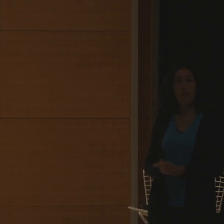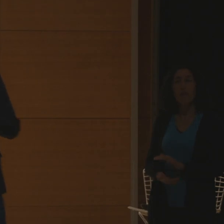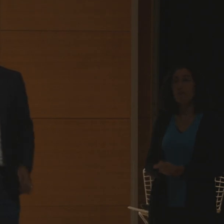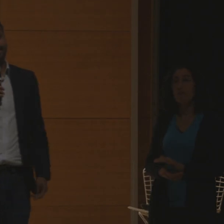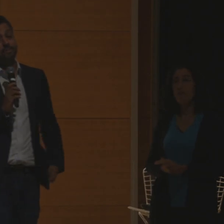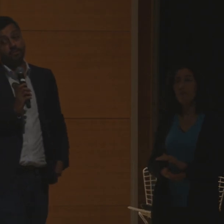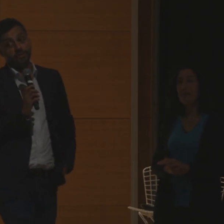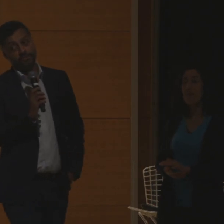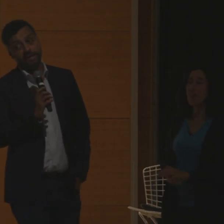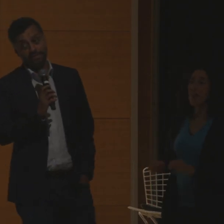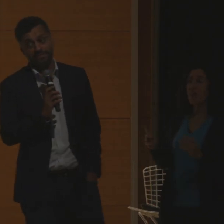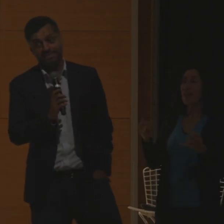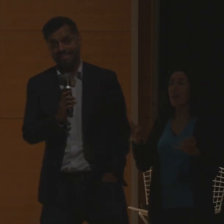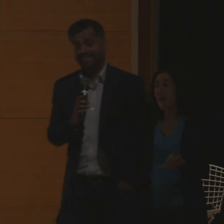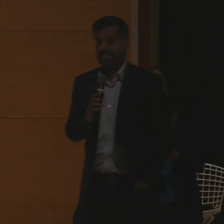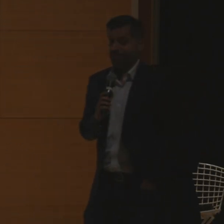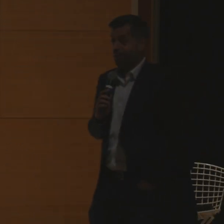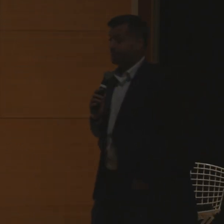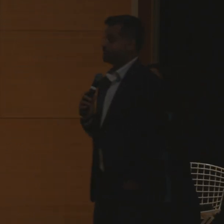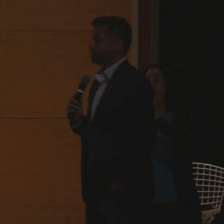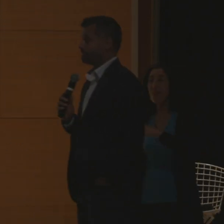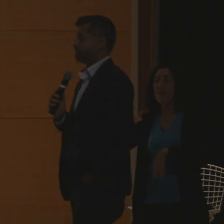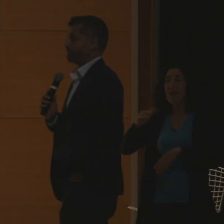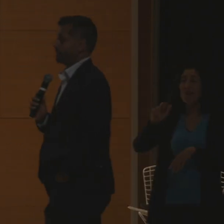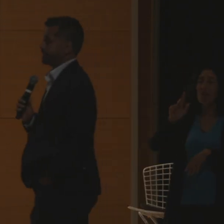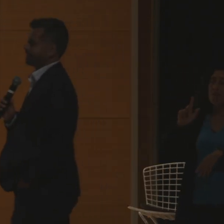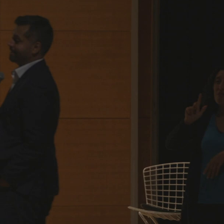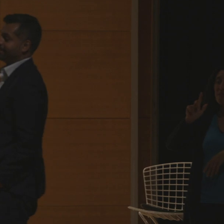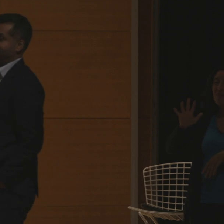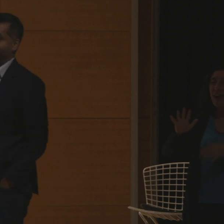All right, that's 5 under 35. Give it up.